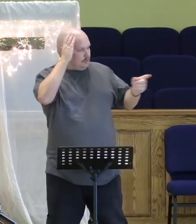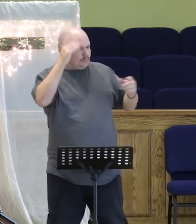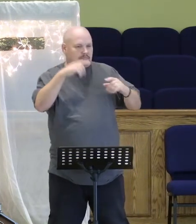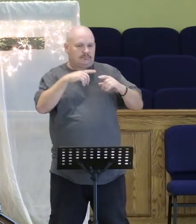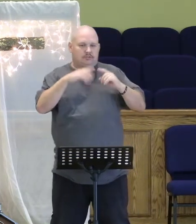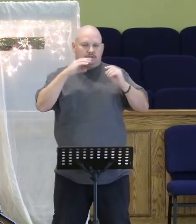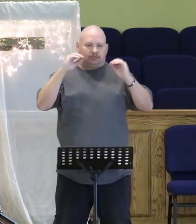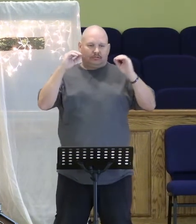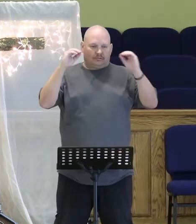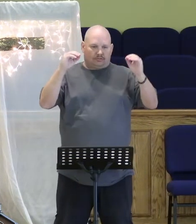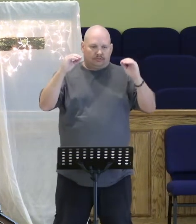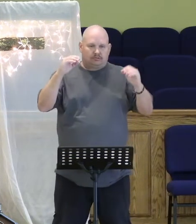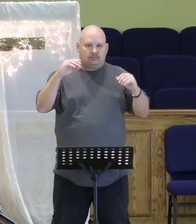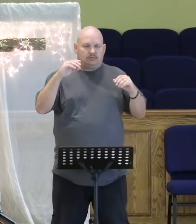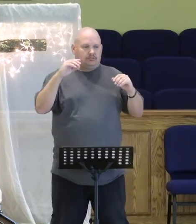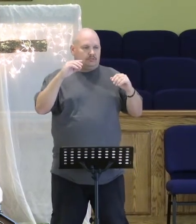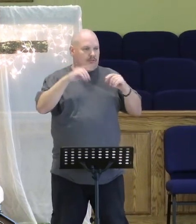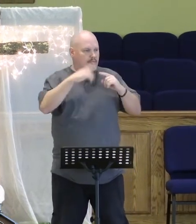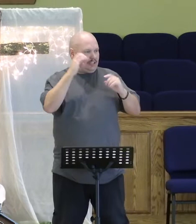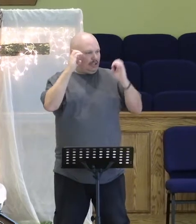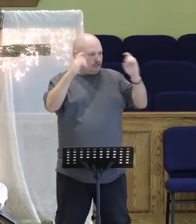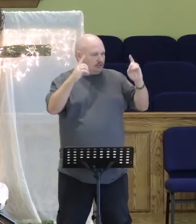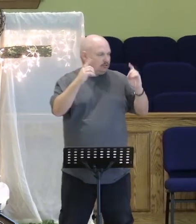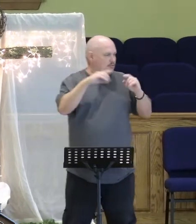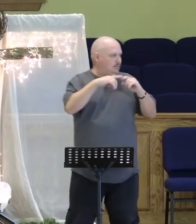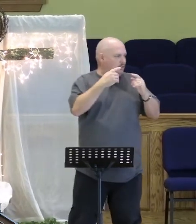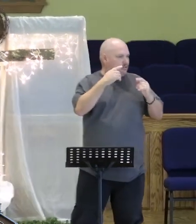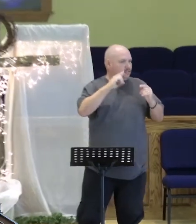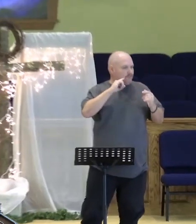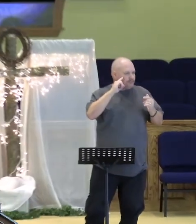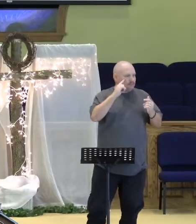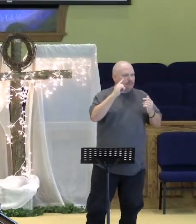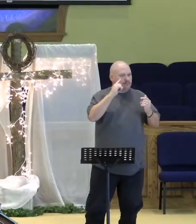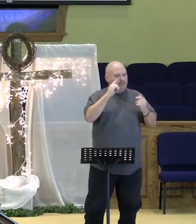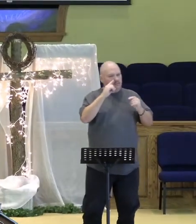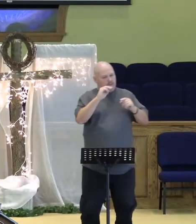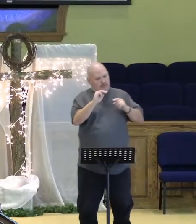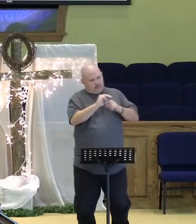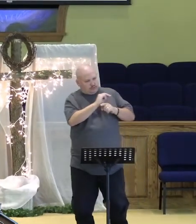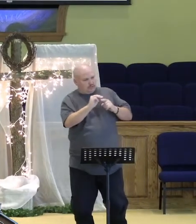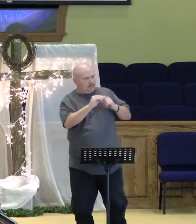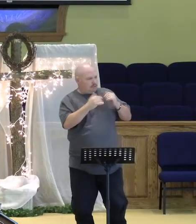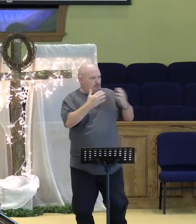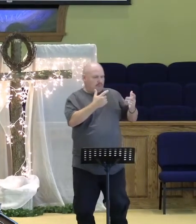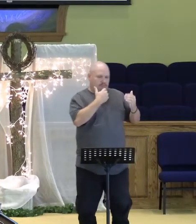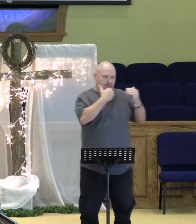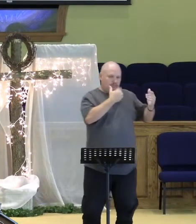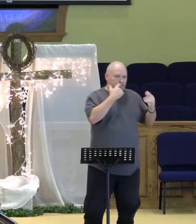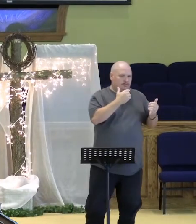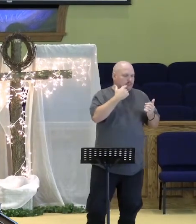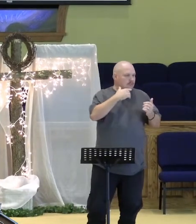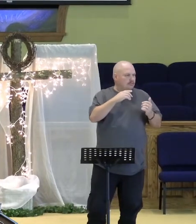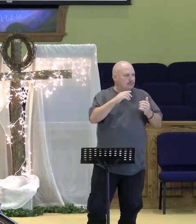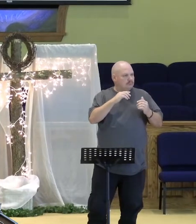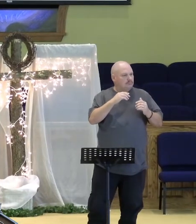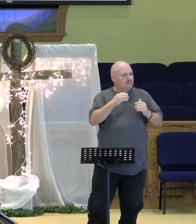Thank you, Chad Bo, for that and teaching us about the history of that man and the education and the ministry that he